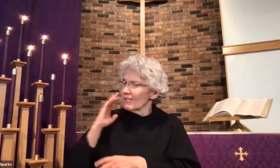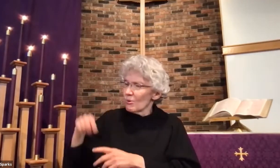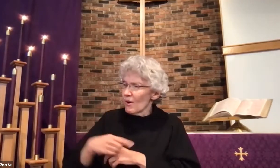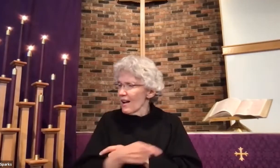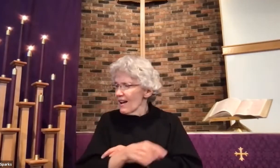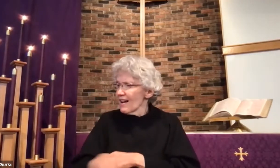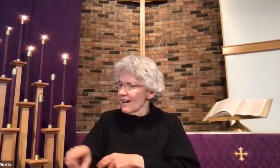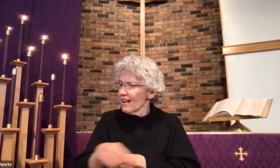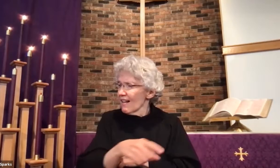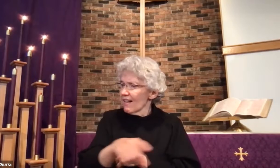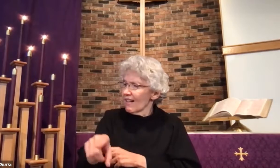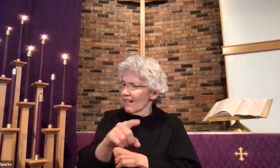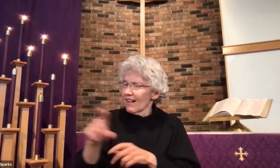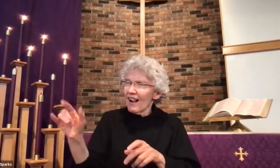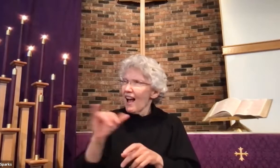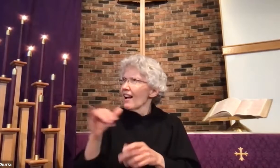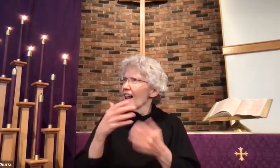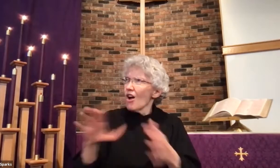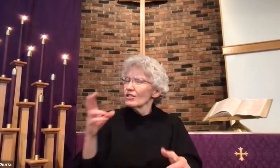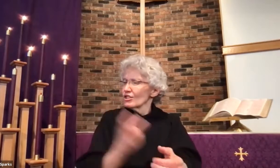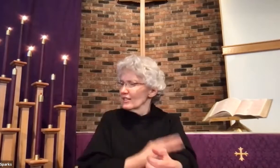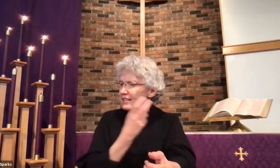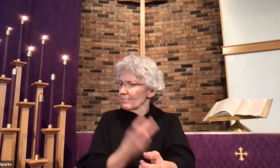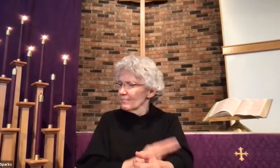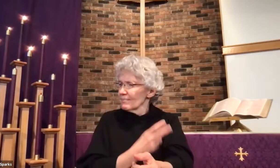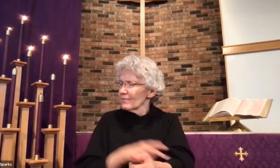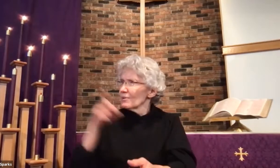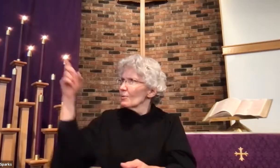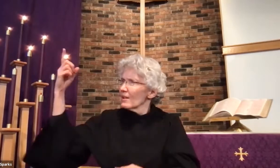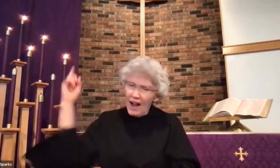I have wandered away like a lost sheep.